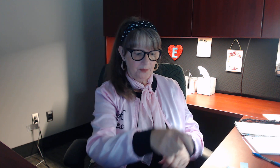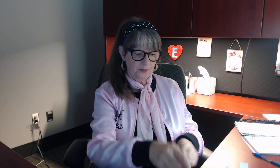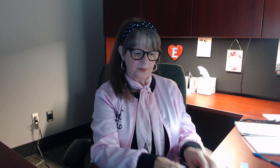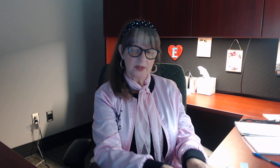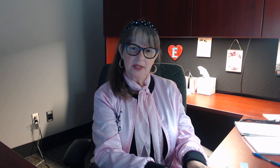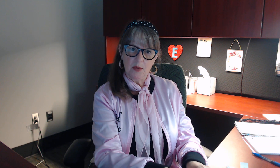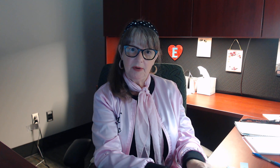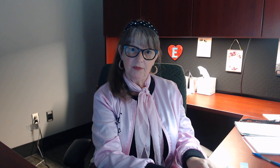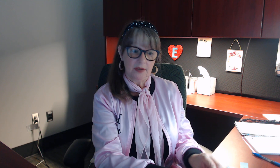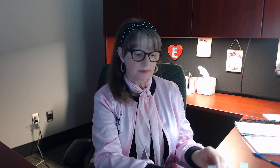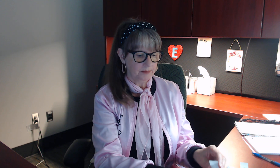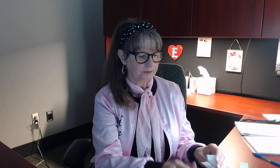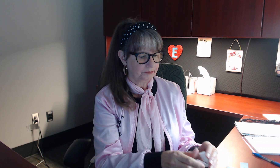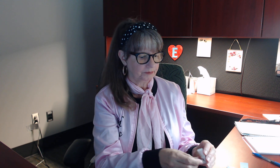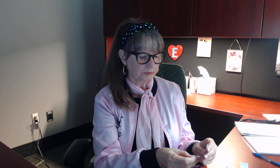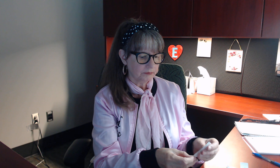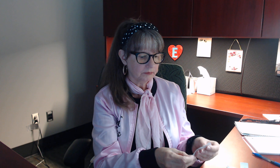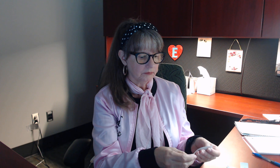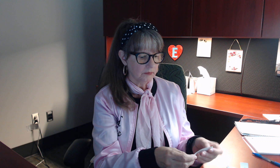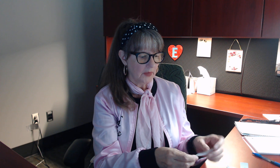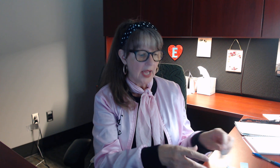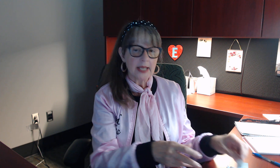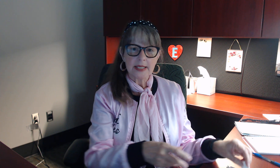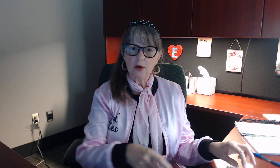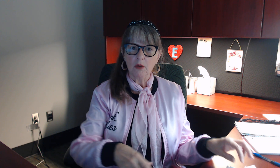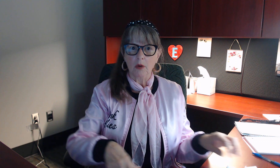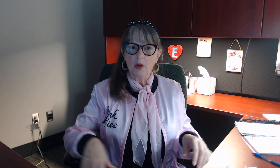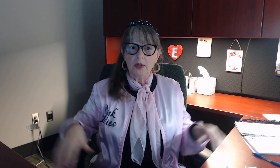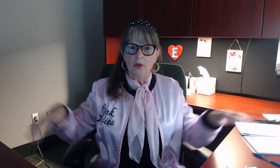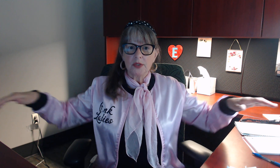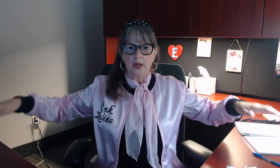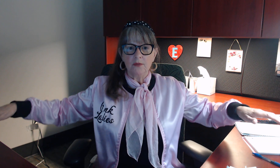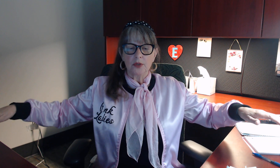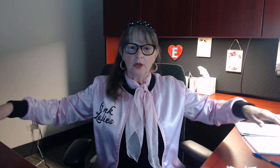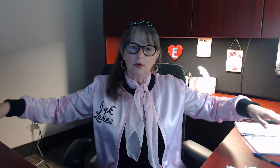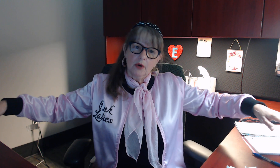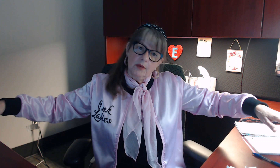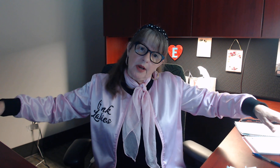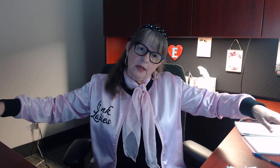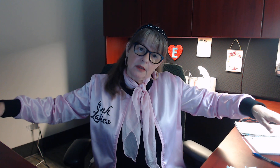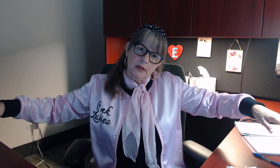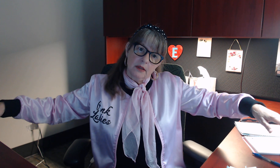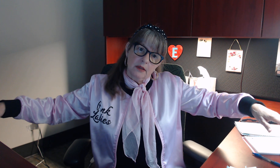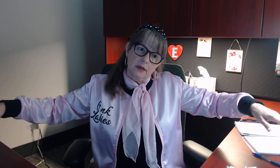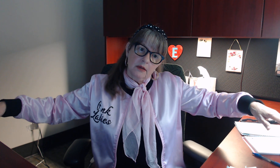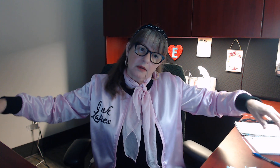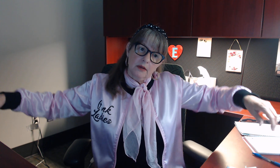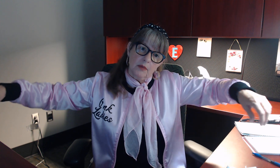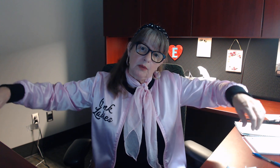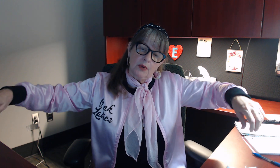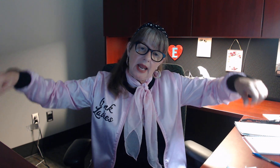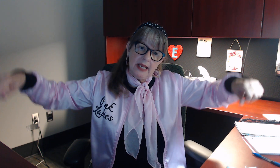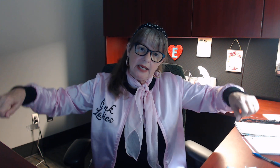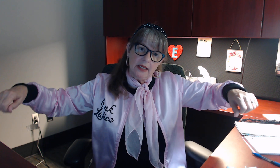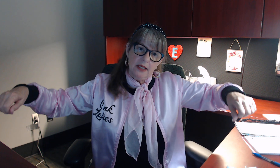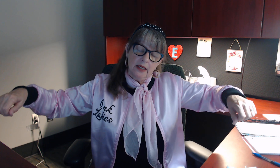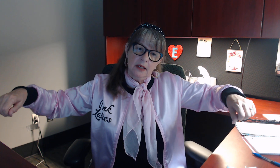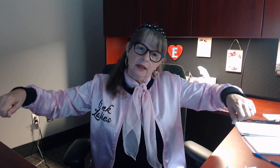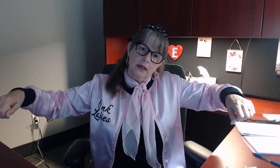See, that would be fun. A scarecrow. We already know the sign for a scarecrow, right? We're hanging, and we've